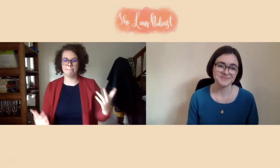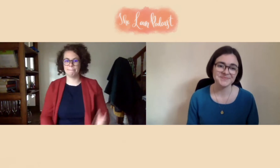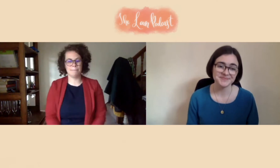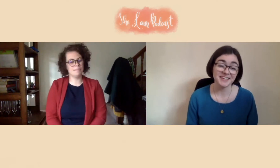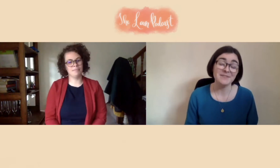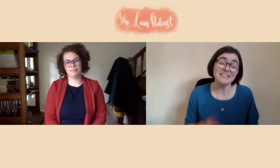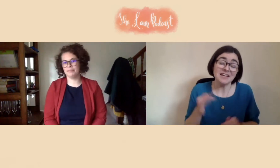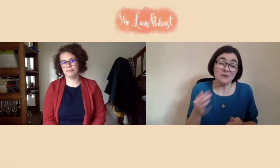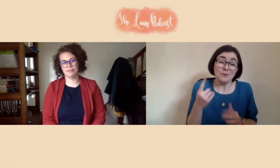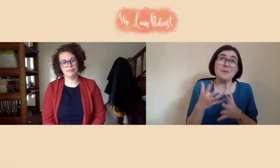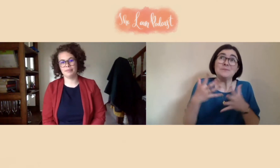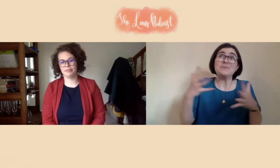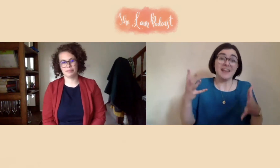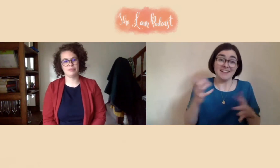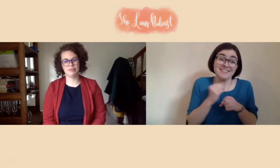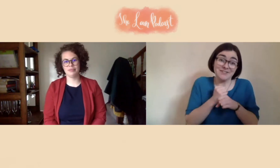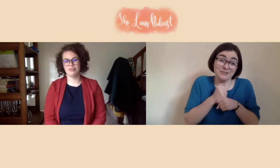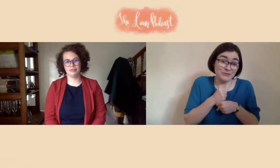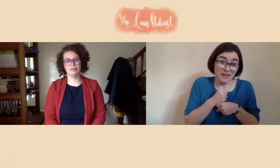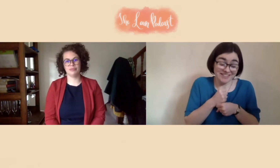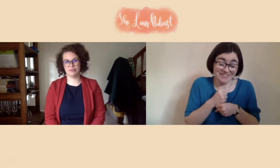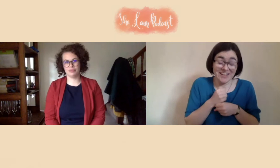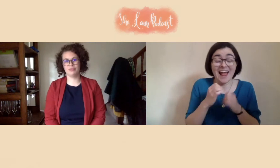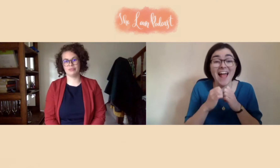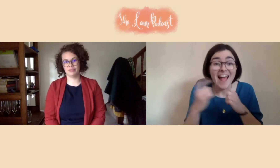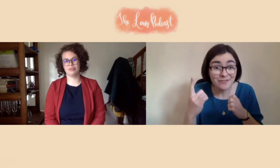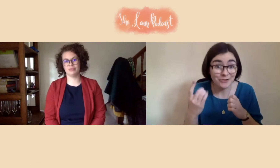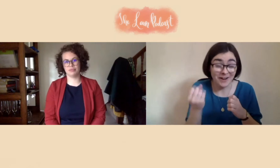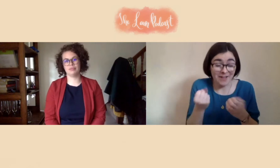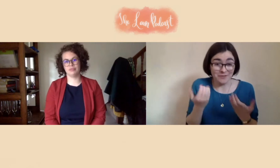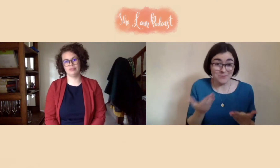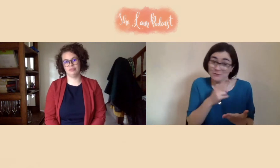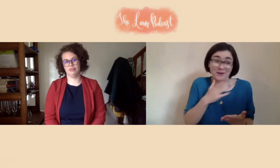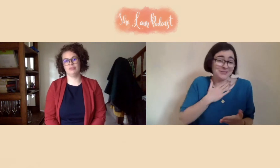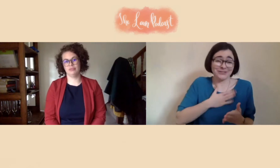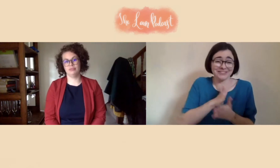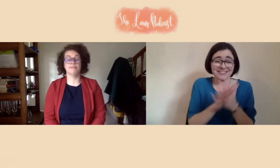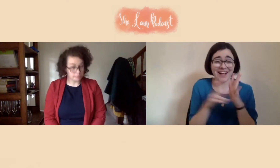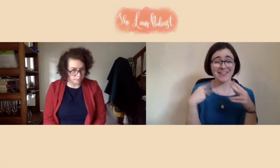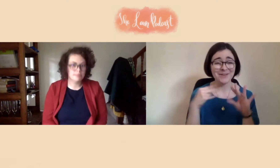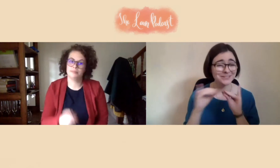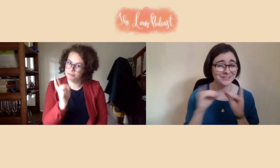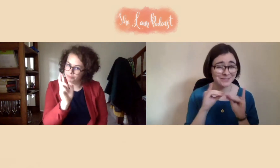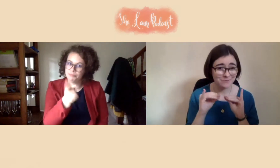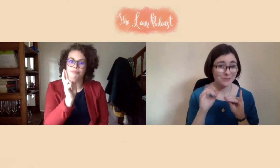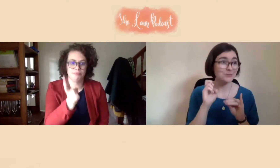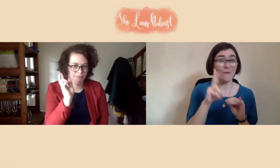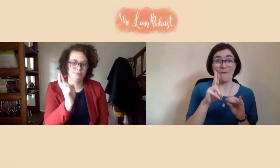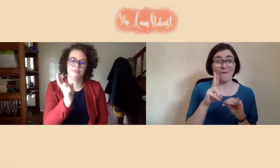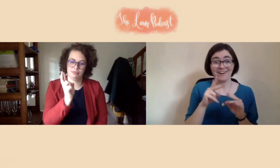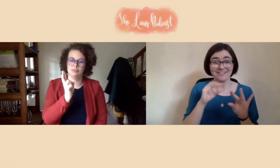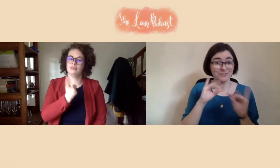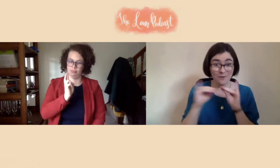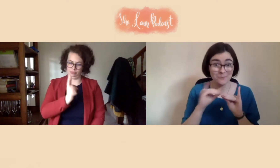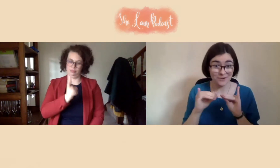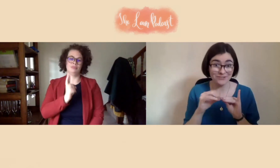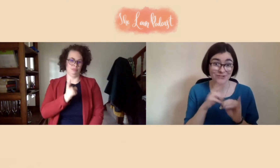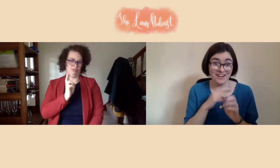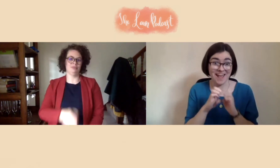is facing in the world. Absolutely. Let's be real, not just sign language interpreters or interpreters in general. Yeah. But it's